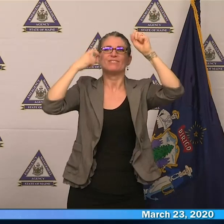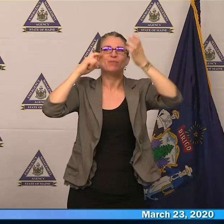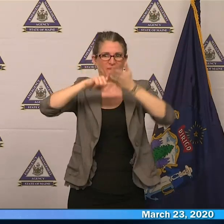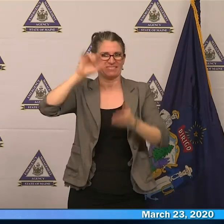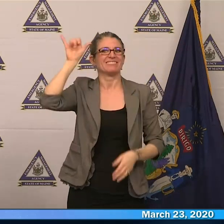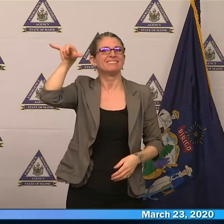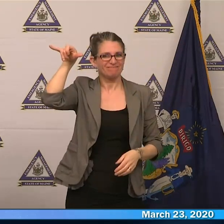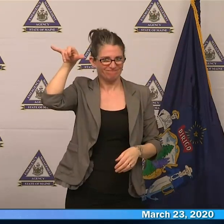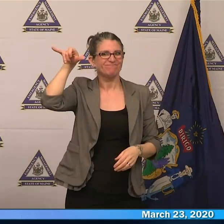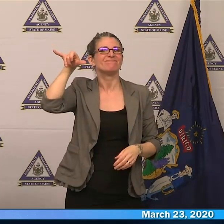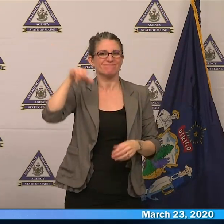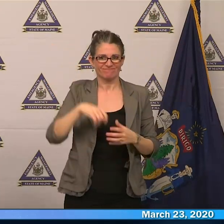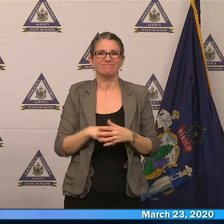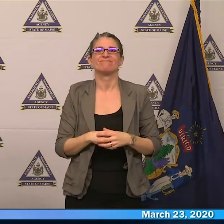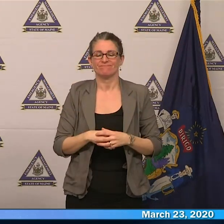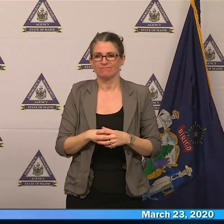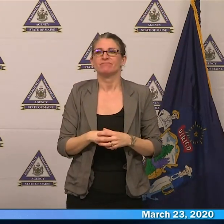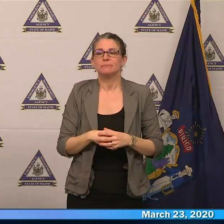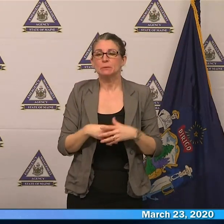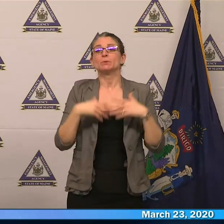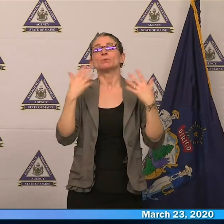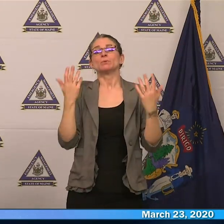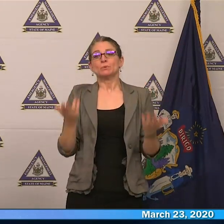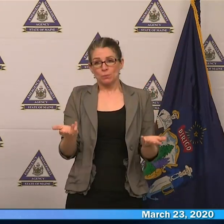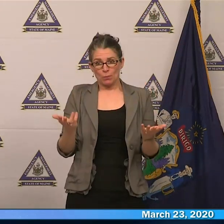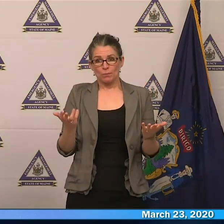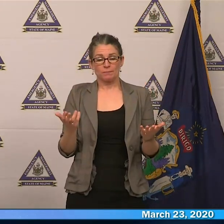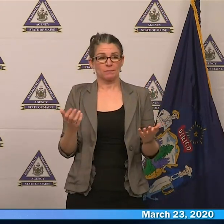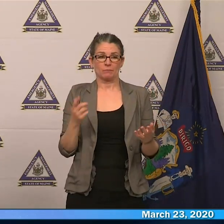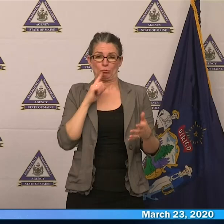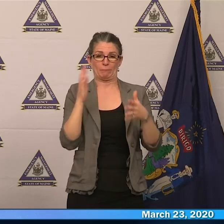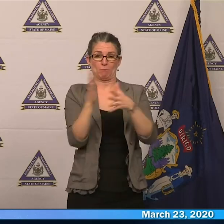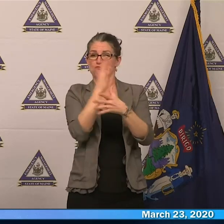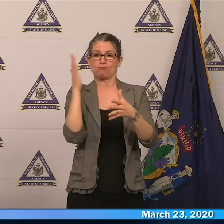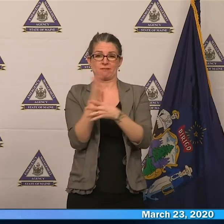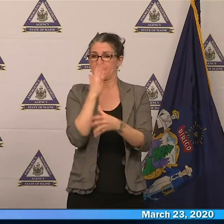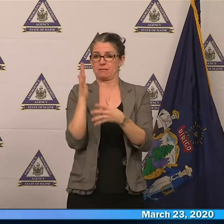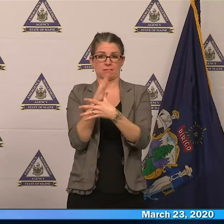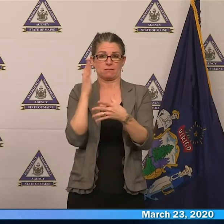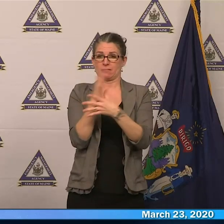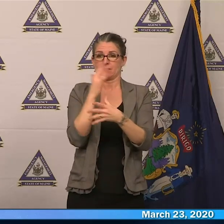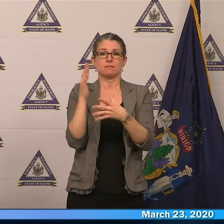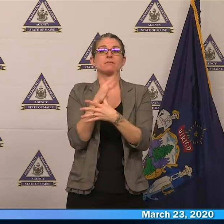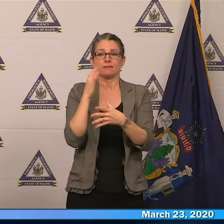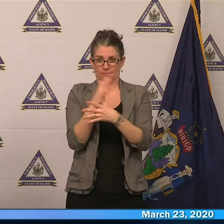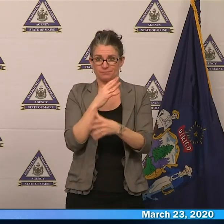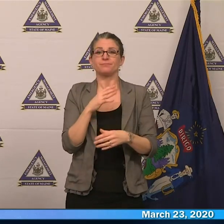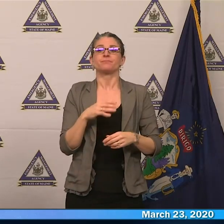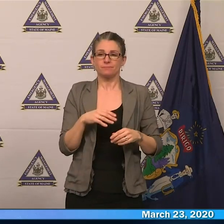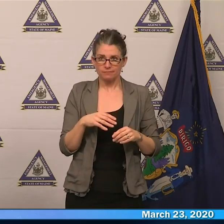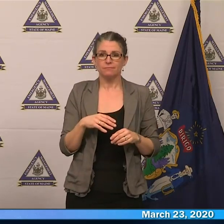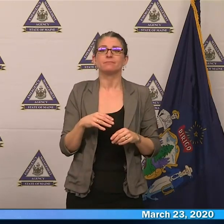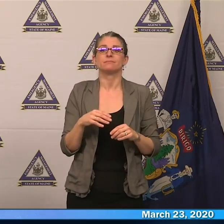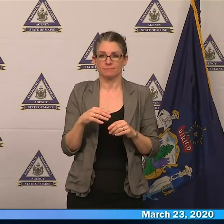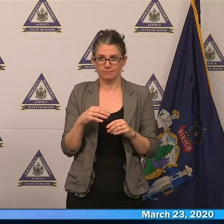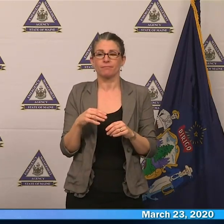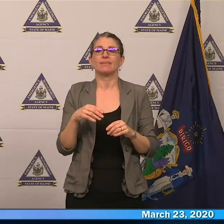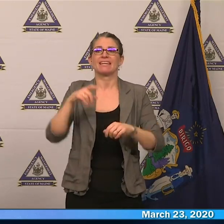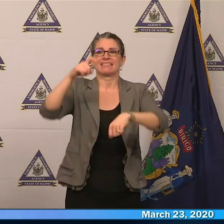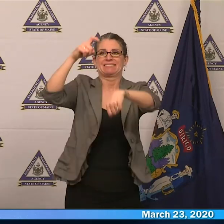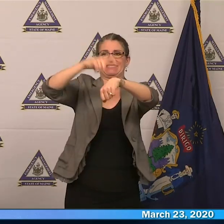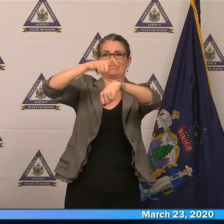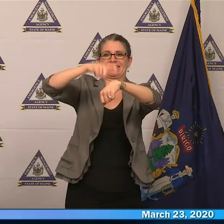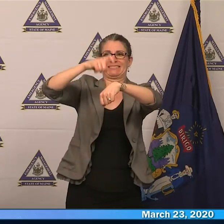critical is what we call the incubation period. That's the period between when someone is exposed and when they